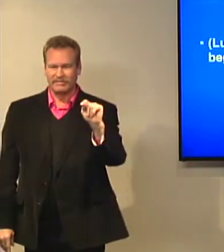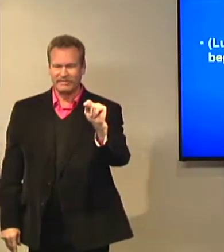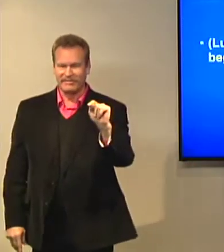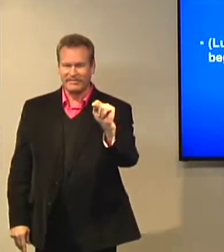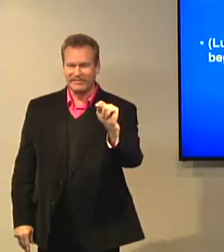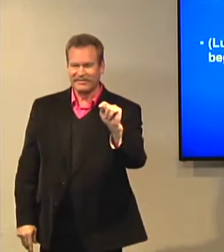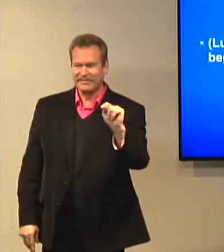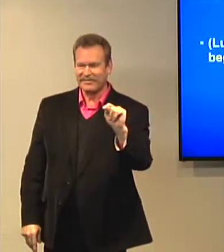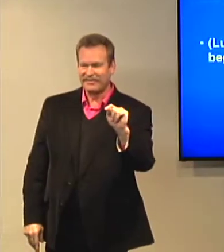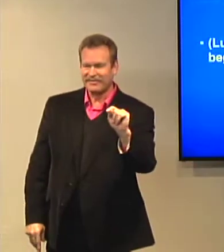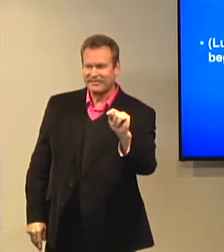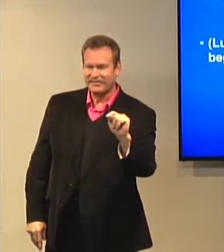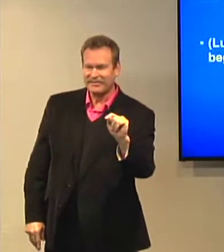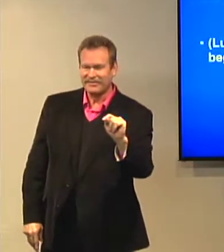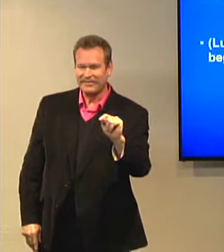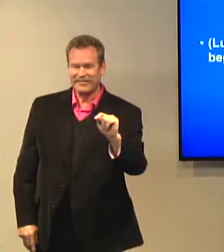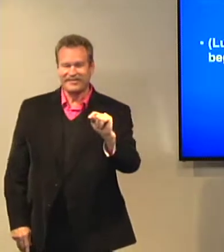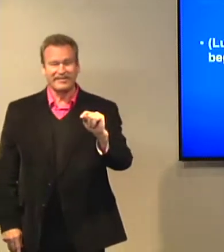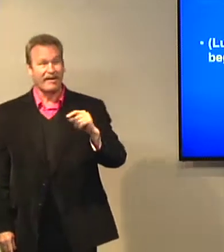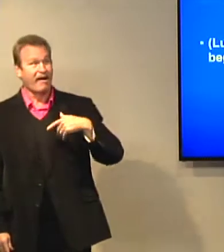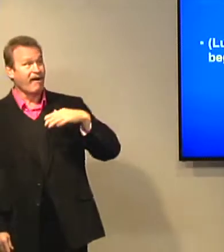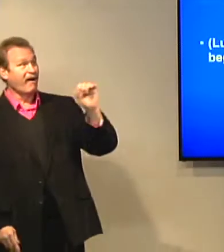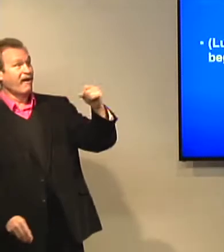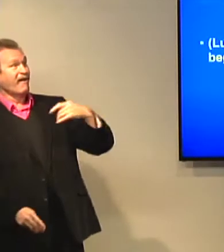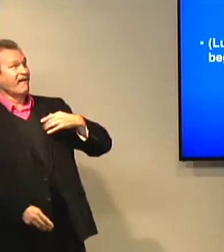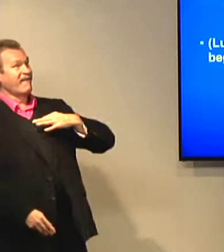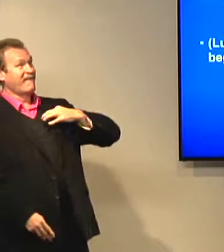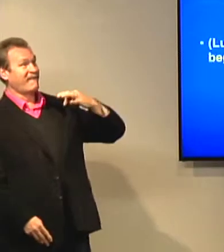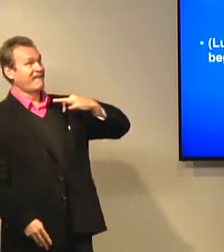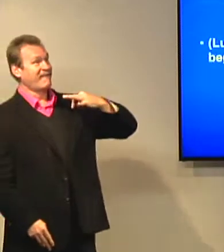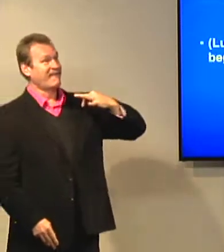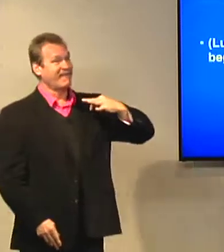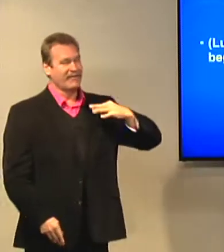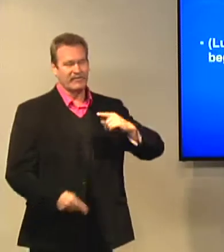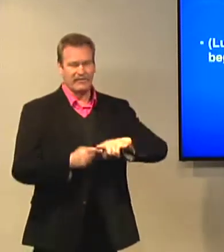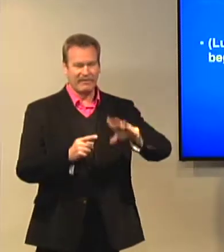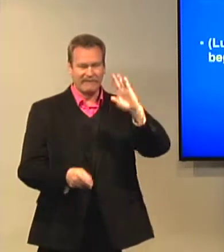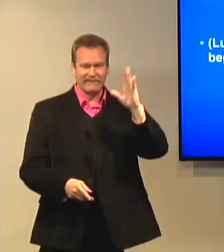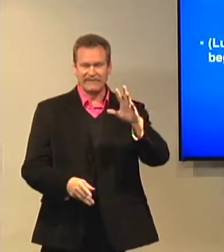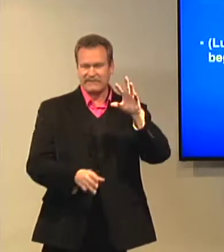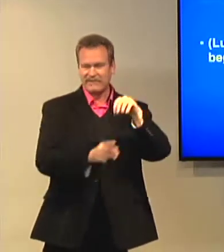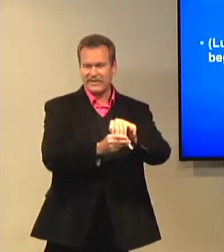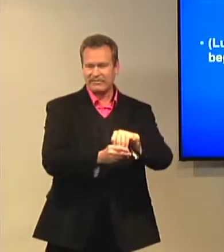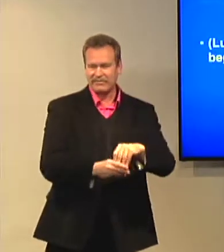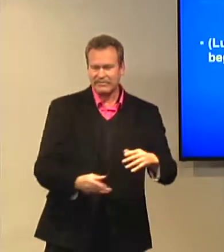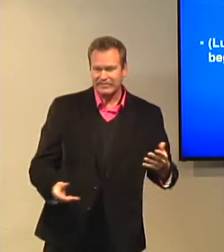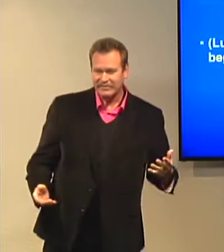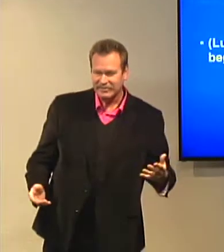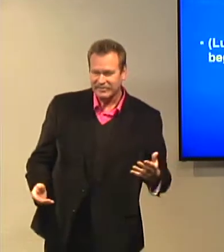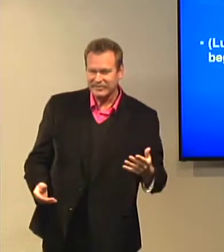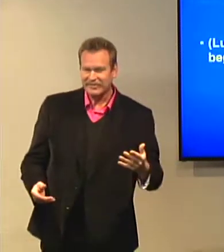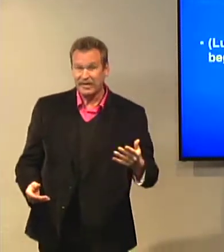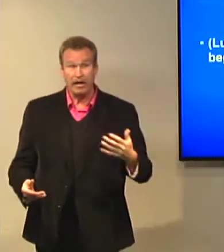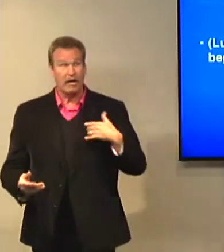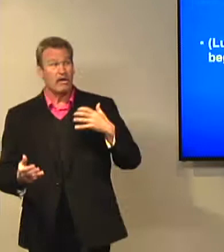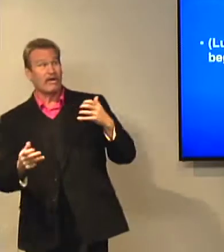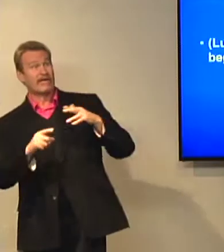it. They say they're going to, but they don't do it. A person's like, yes, I volunteer, but they don't actually get involved. A